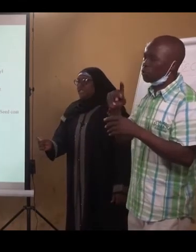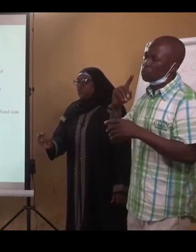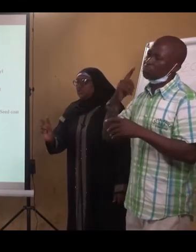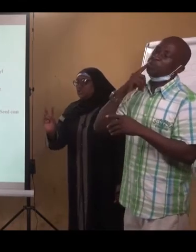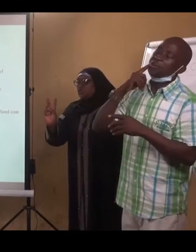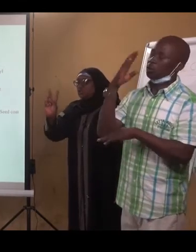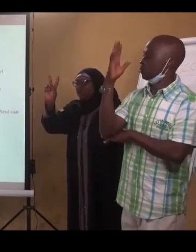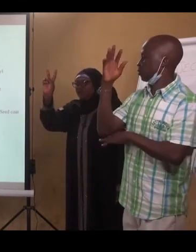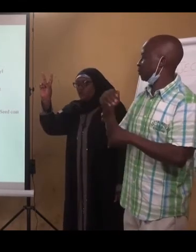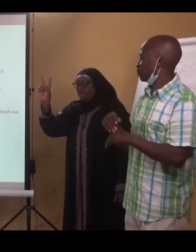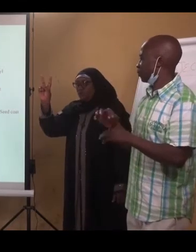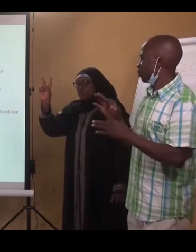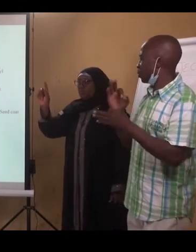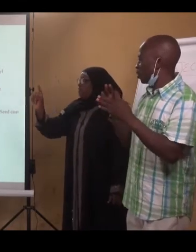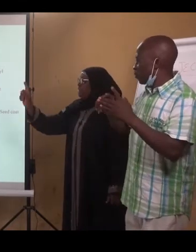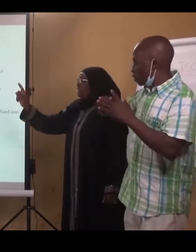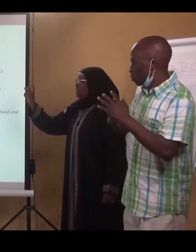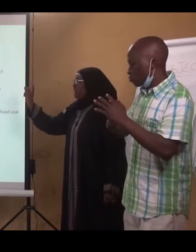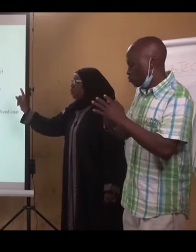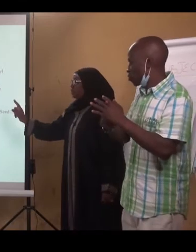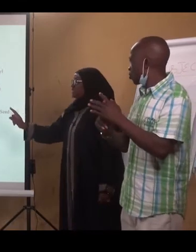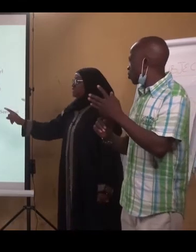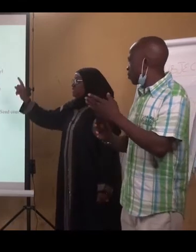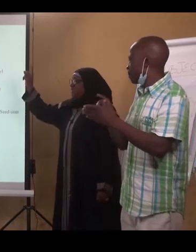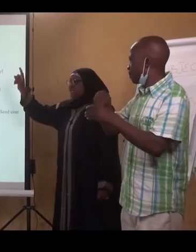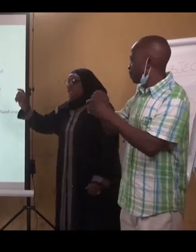you see two leaves coming out, meaning the mango seed is a